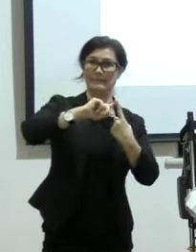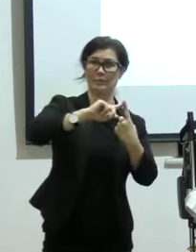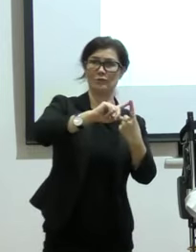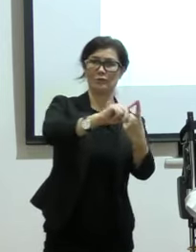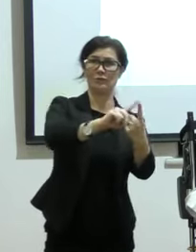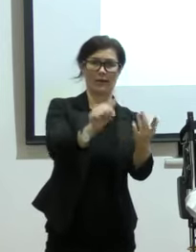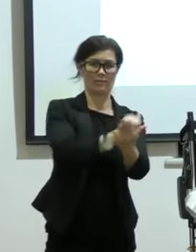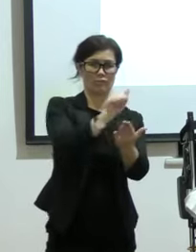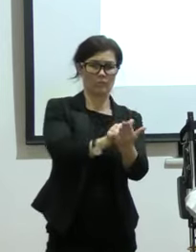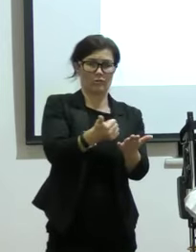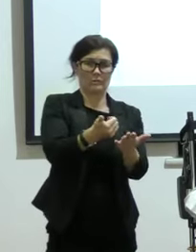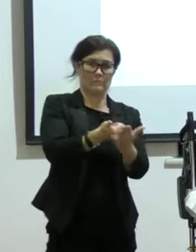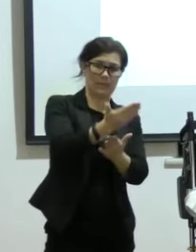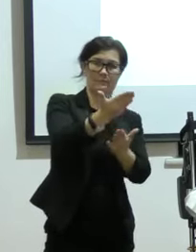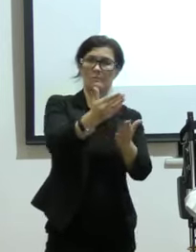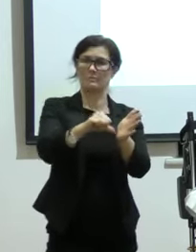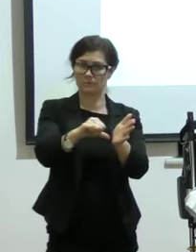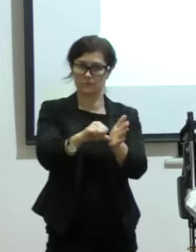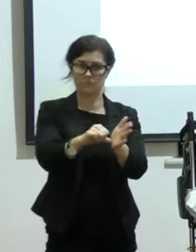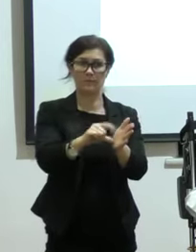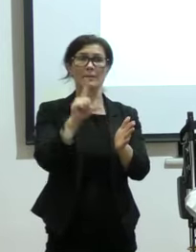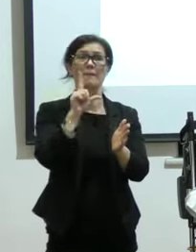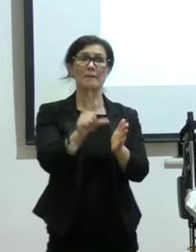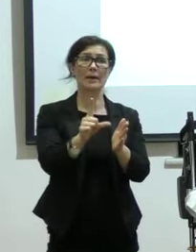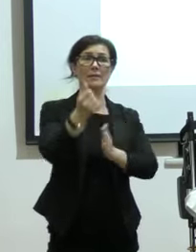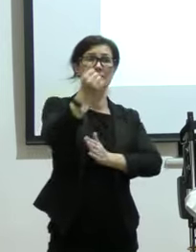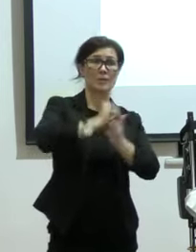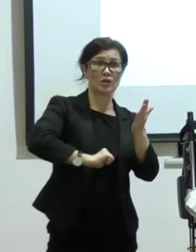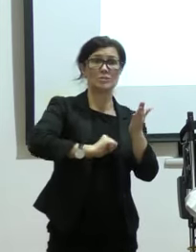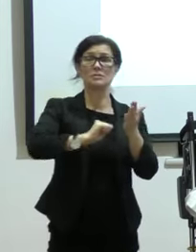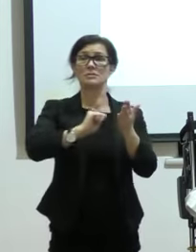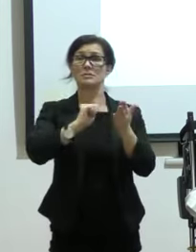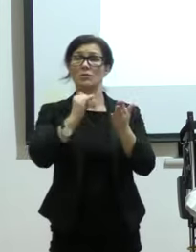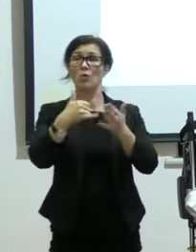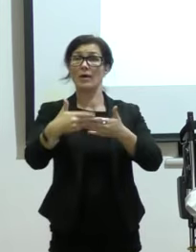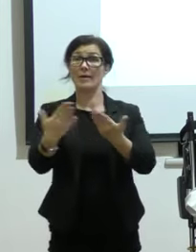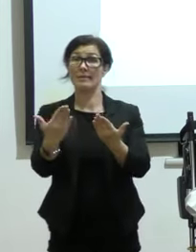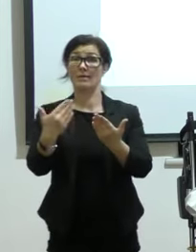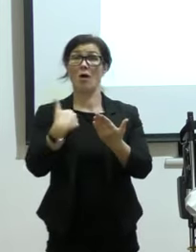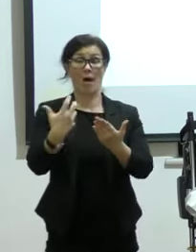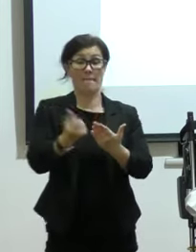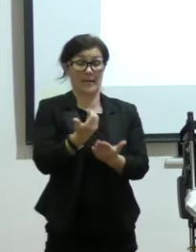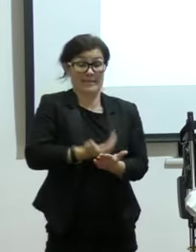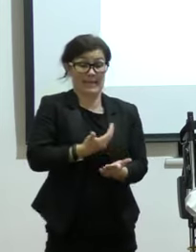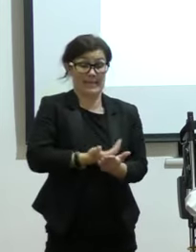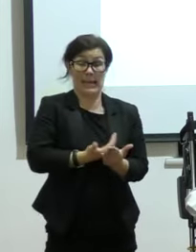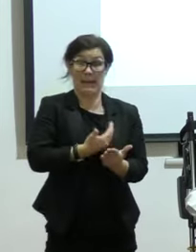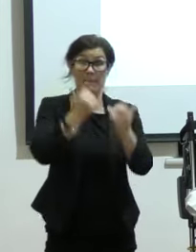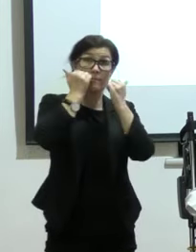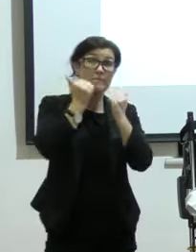the right way. But you have to maintain purchases or records of purchases for at least 5 years.